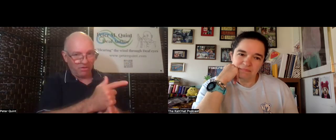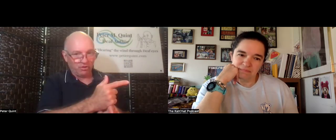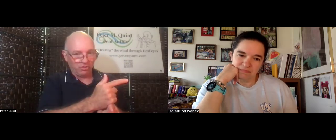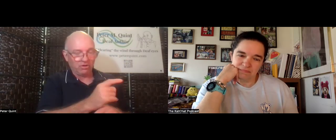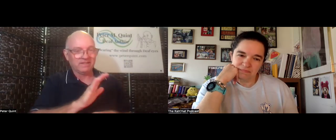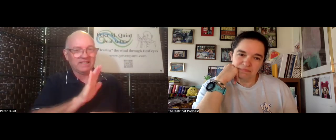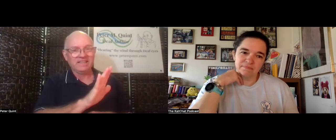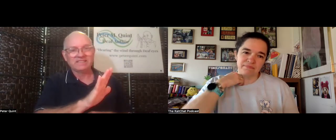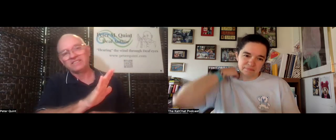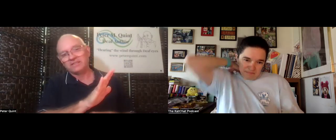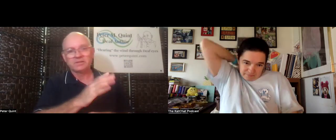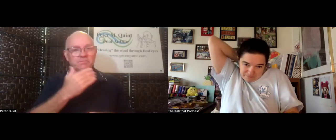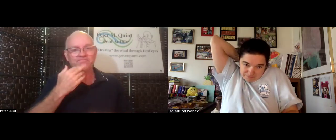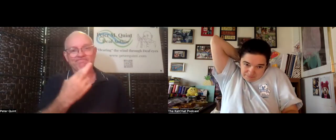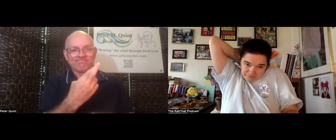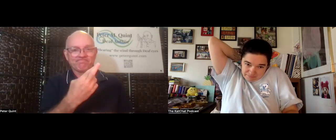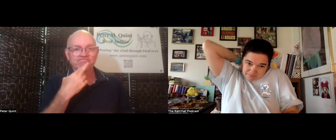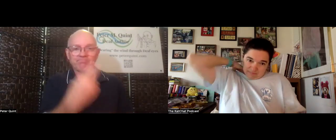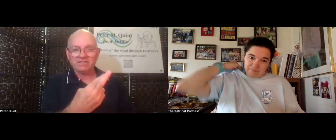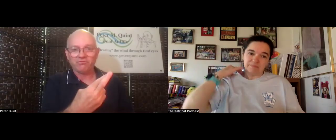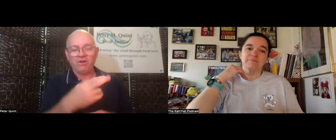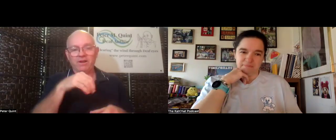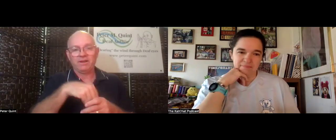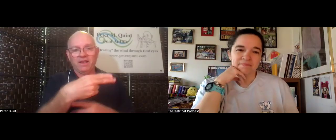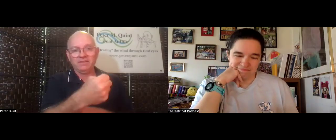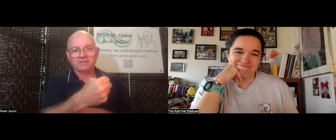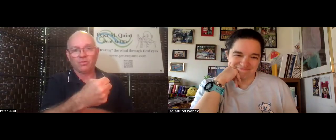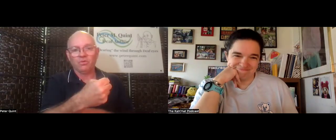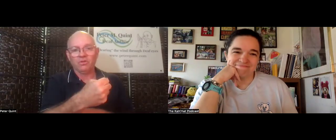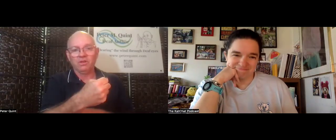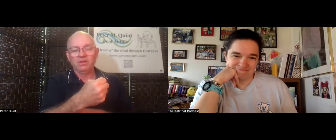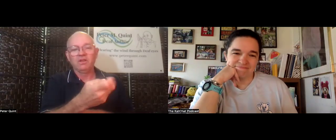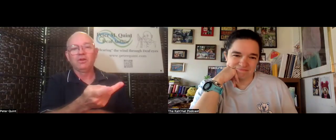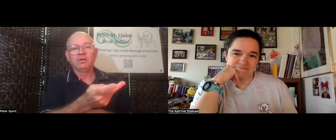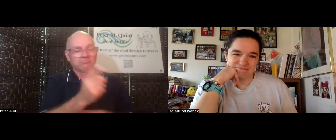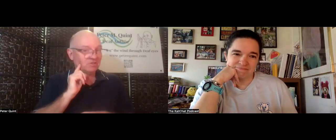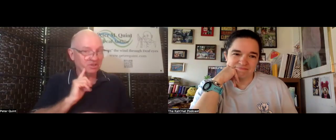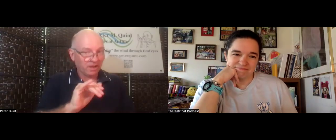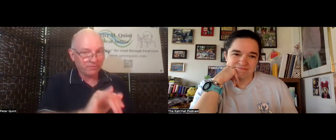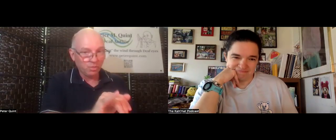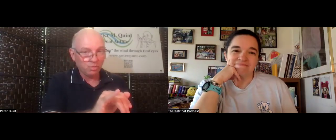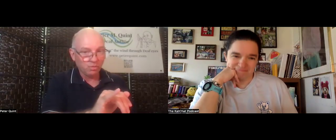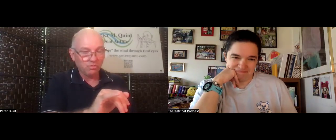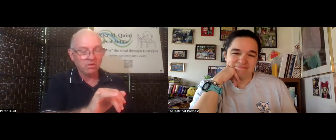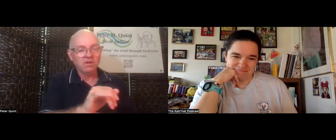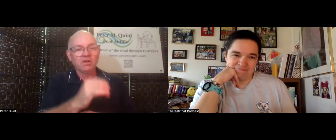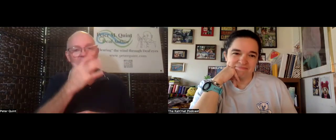Steph's brother and his best friend in high school, she's deaf.